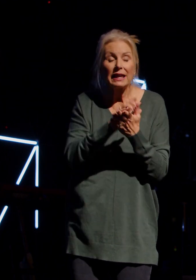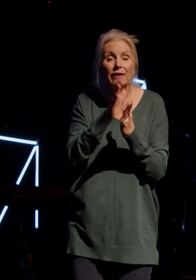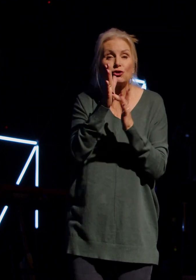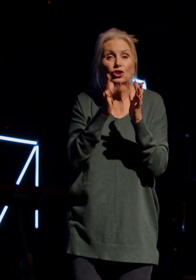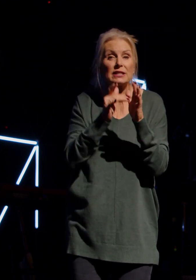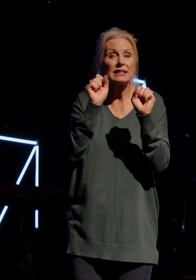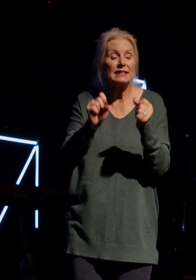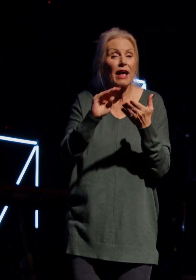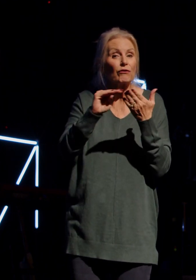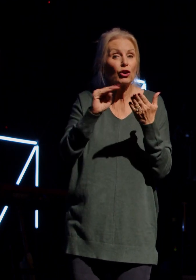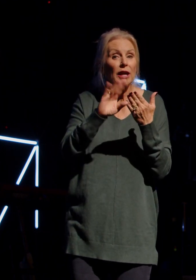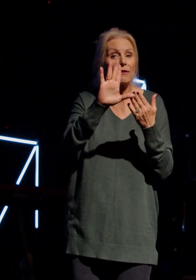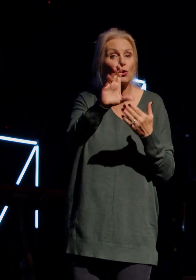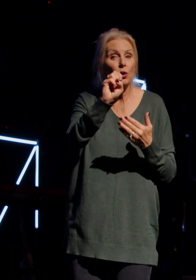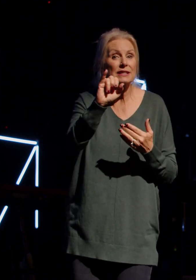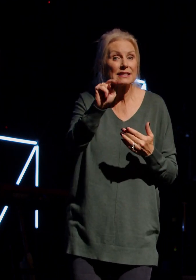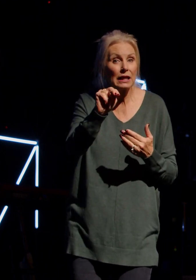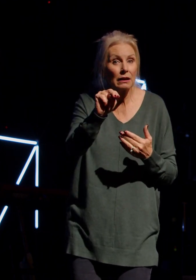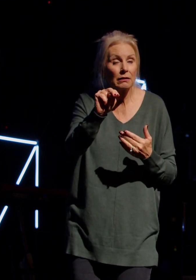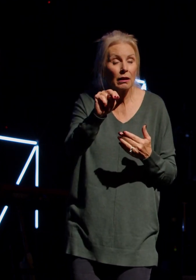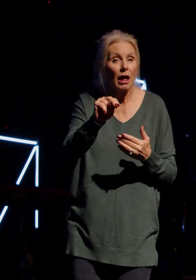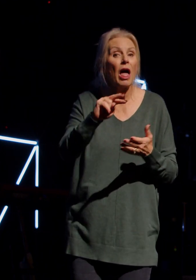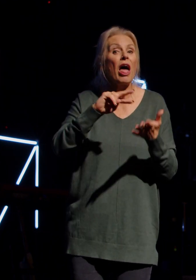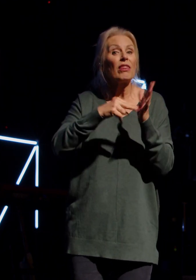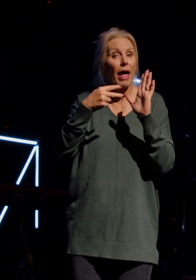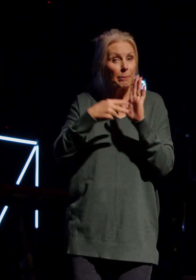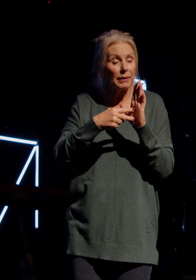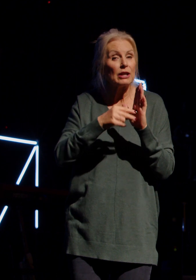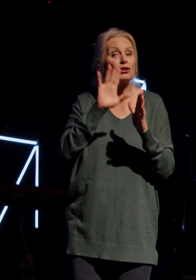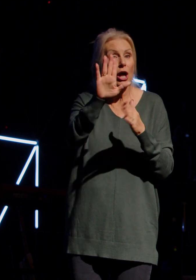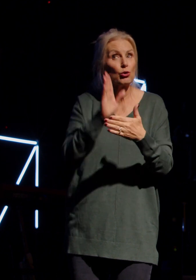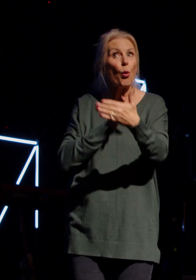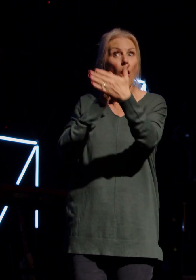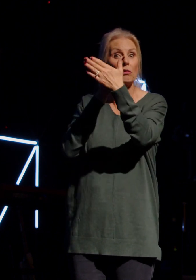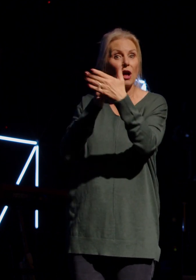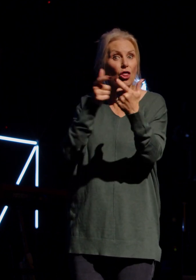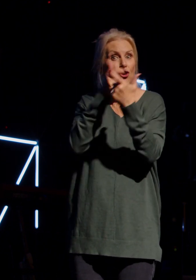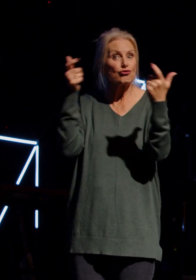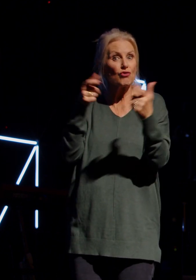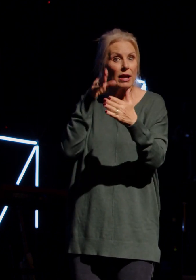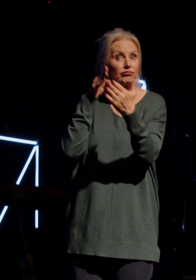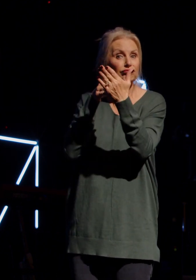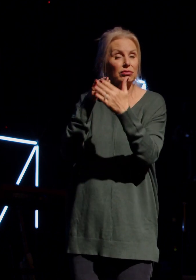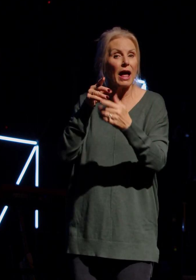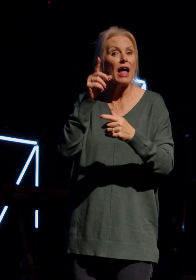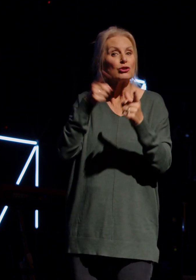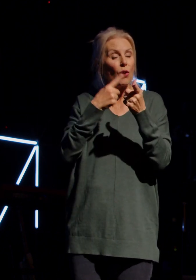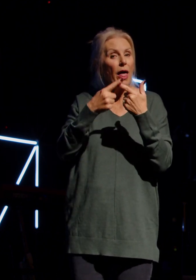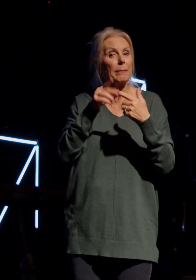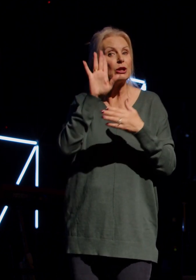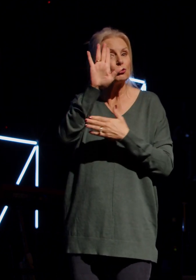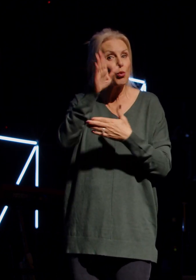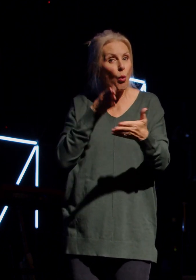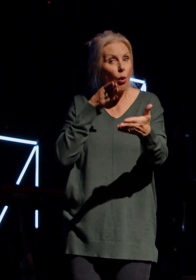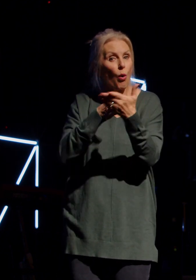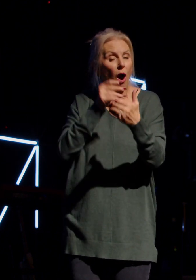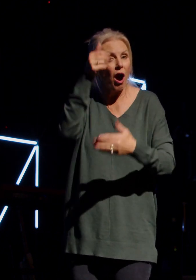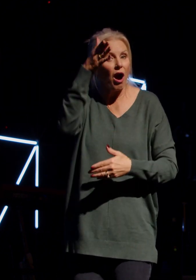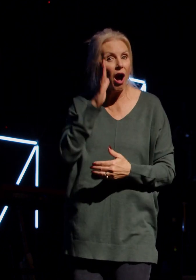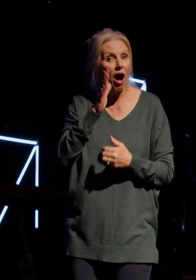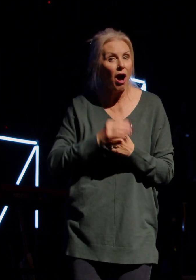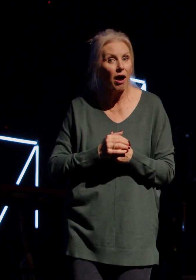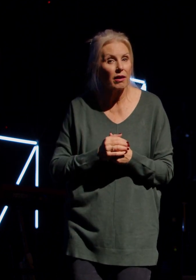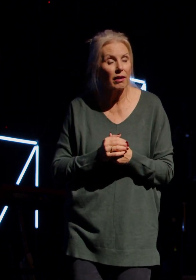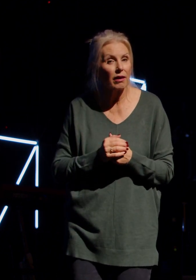blasphemy. And therefore, you're telling God he's not who he says he is, and therefore you're an opponent of him. You're